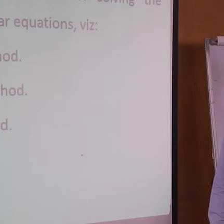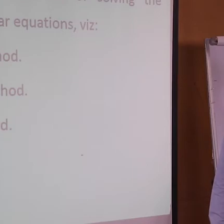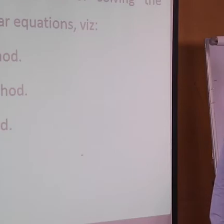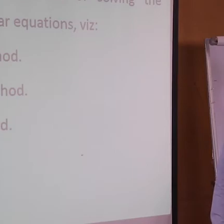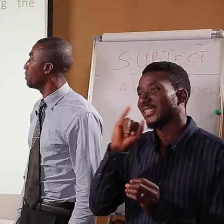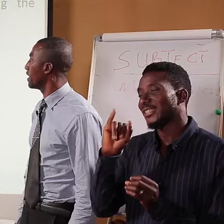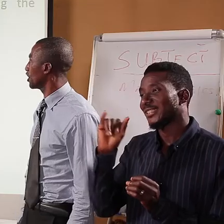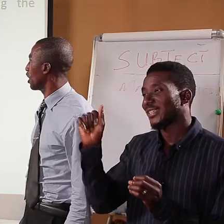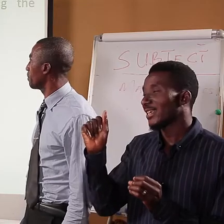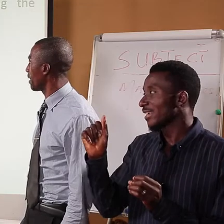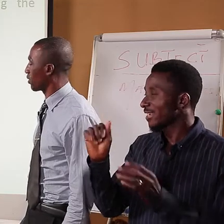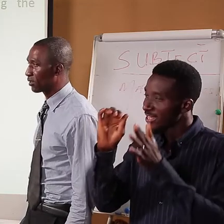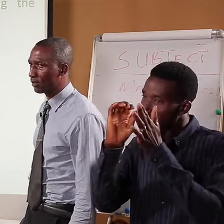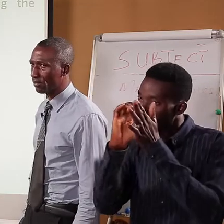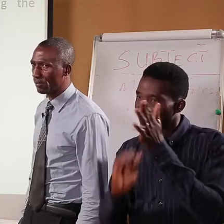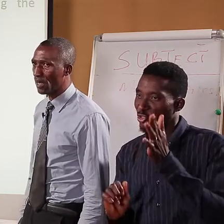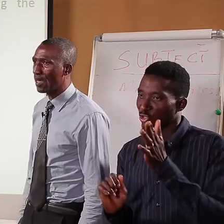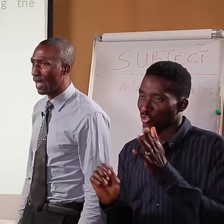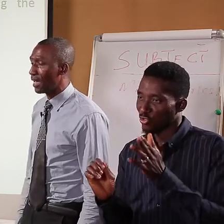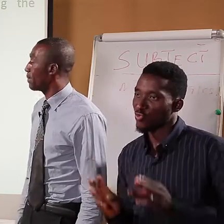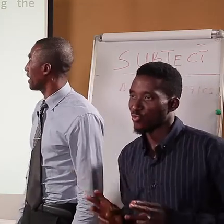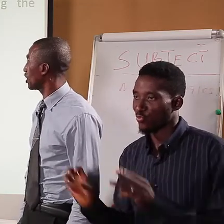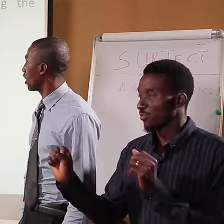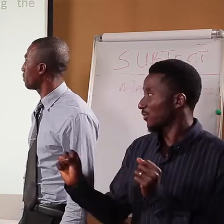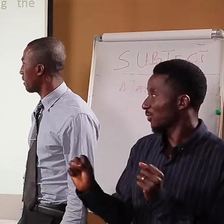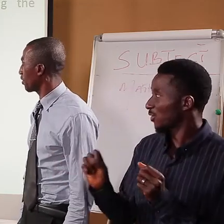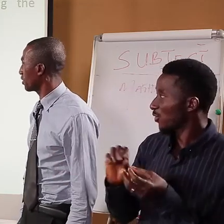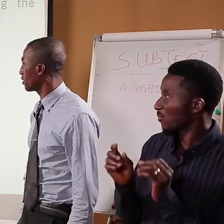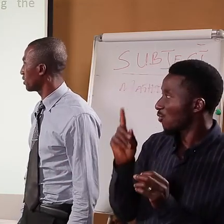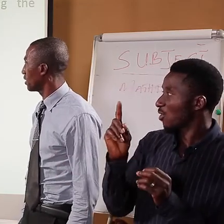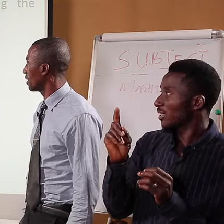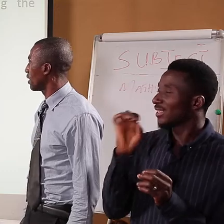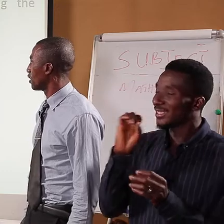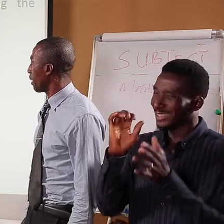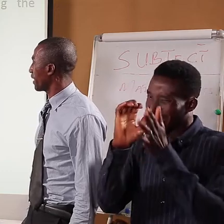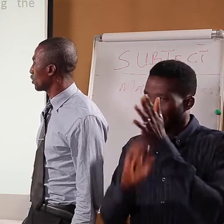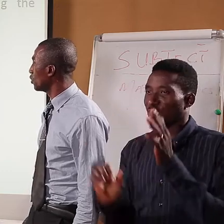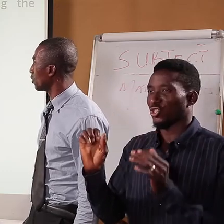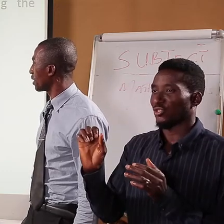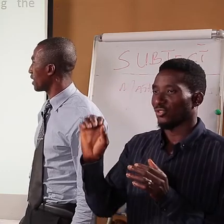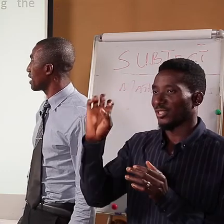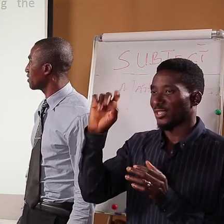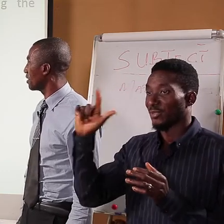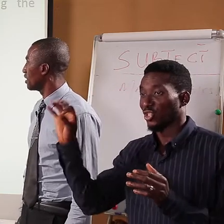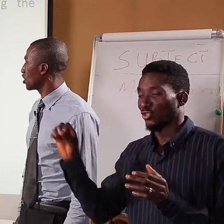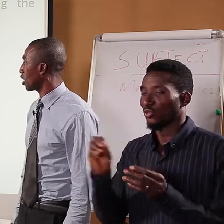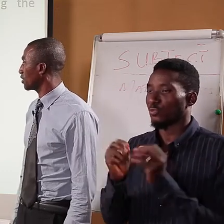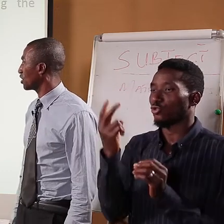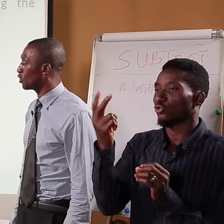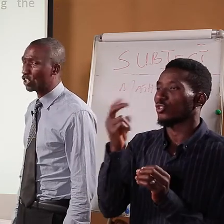one, is elimination method. Elimination method. Number two